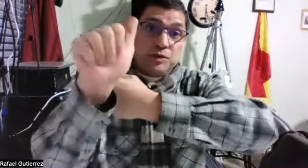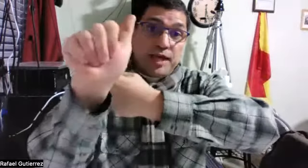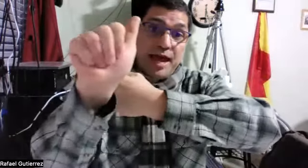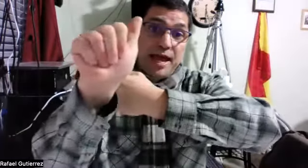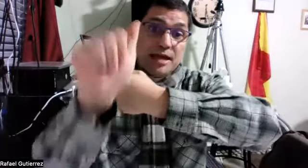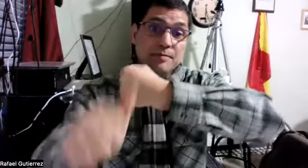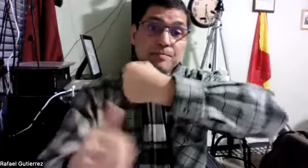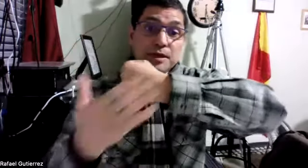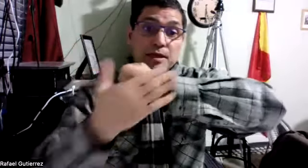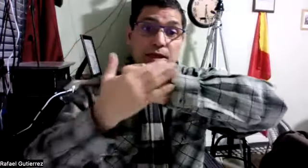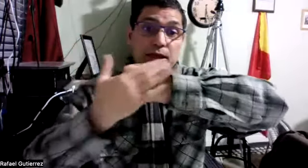A